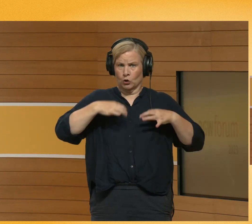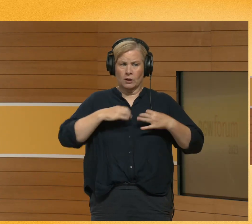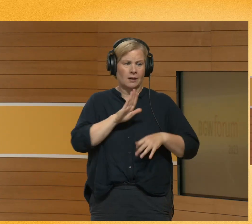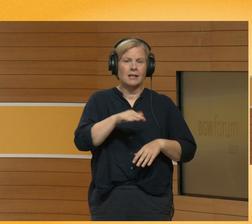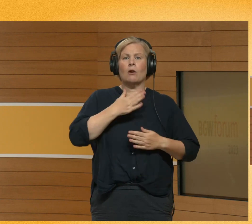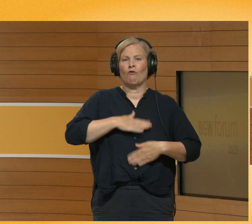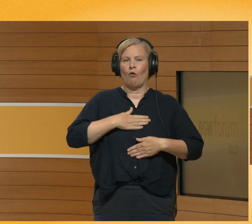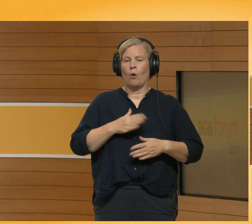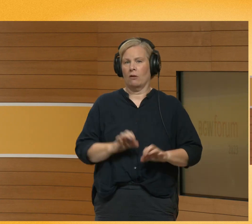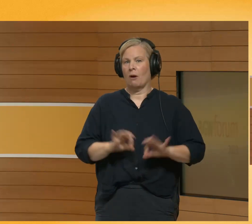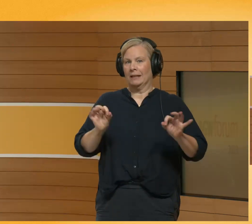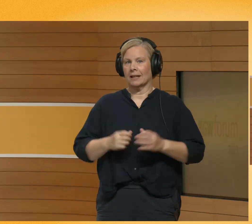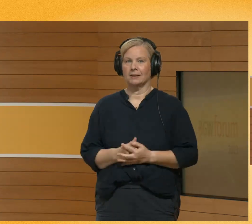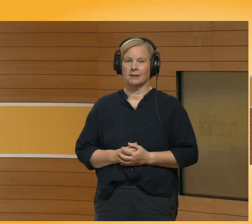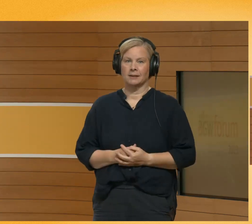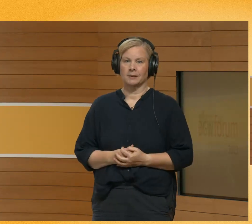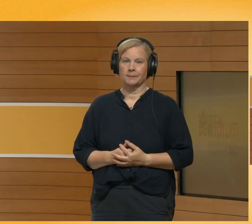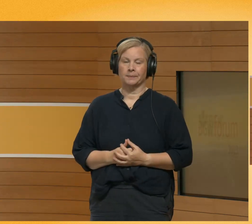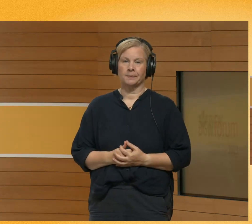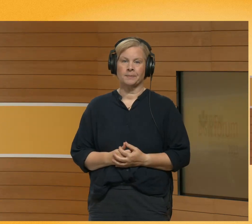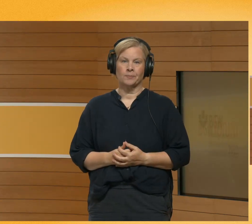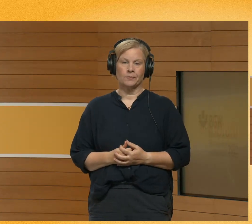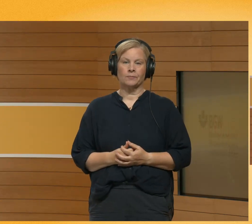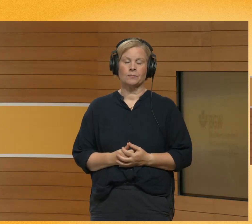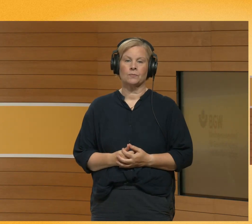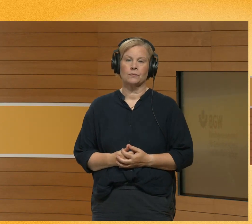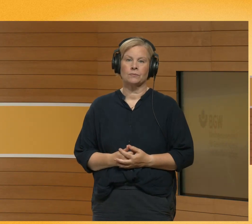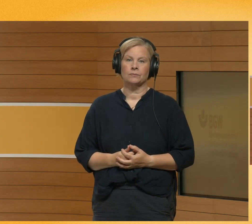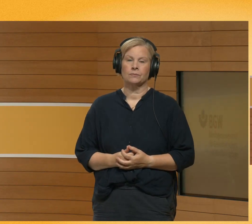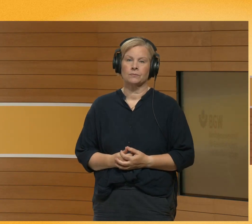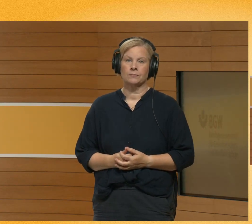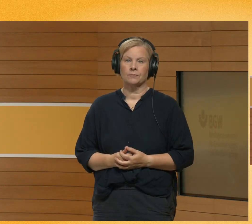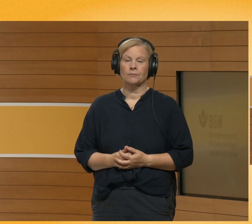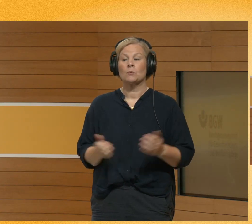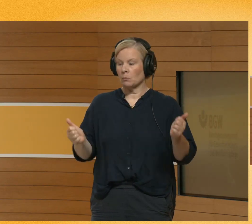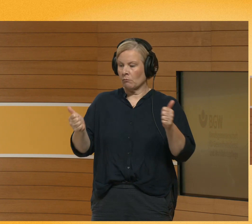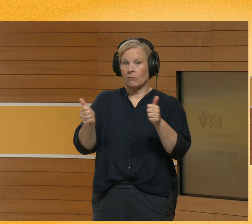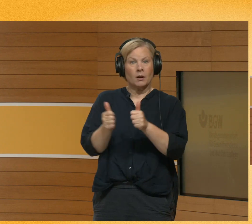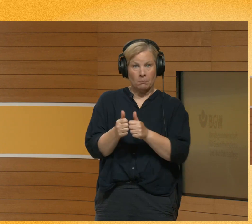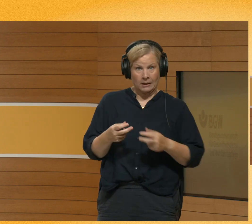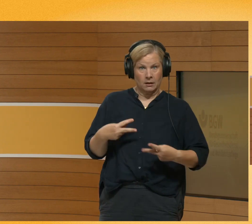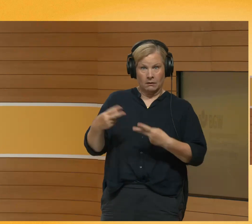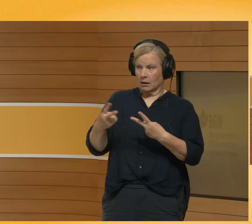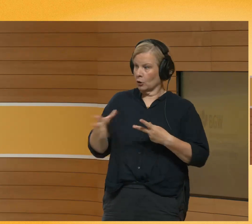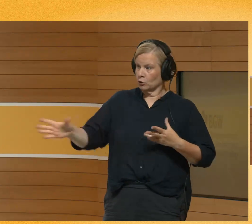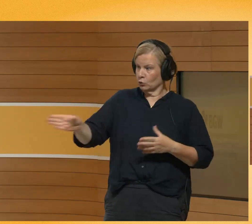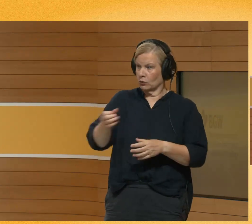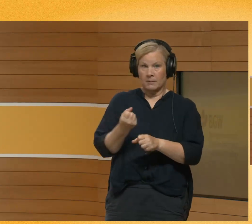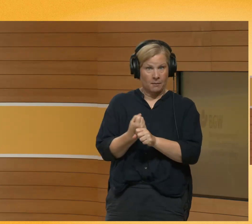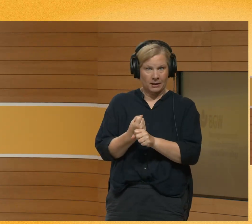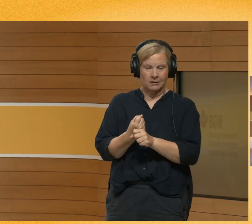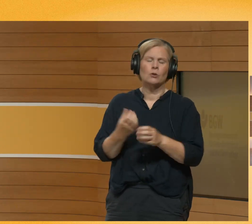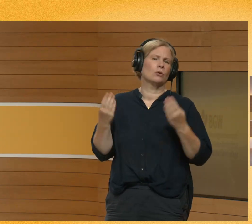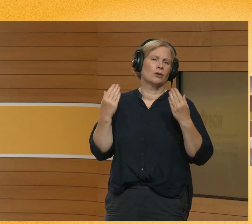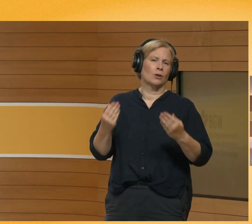twinning partner, a question that always comes up is, are you going for Magnet? Is the idea to go for the Magnet designation? So